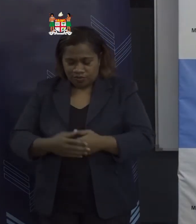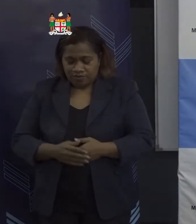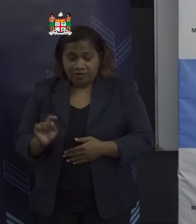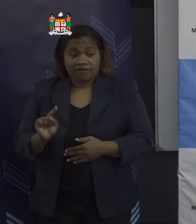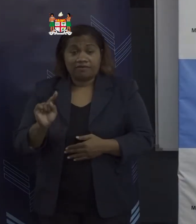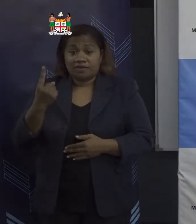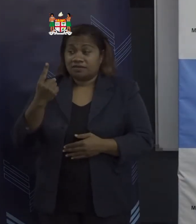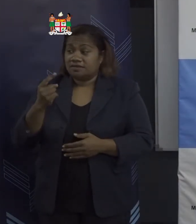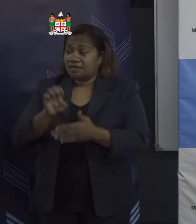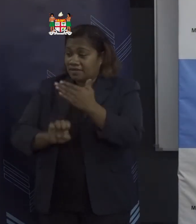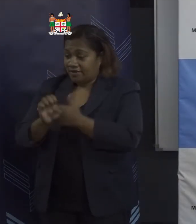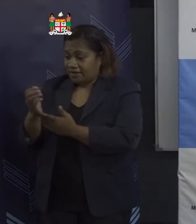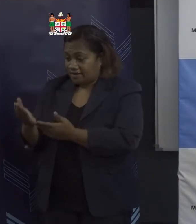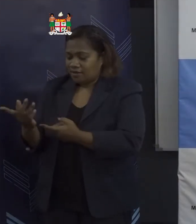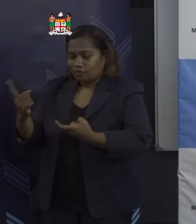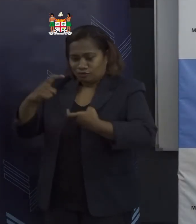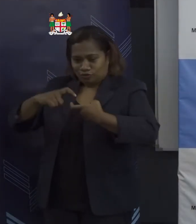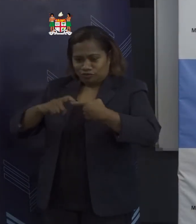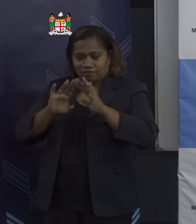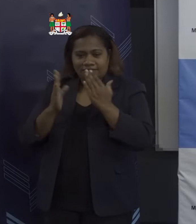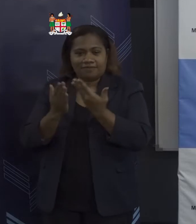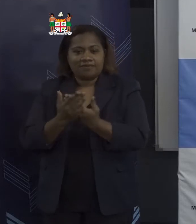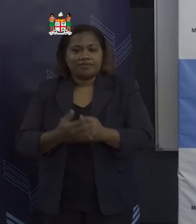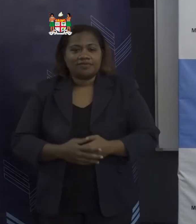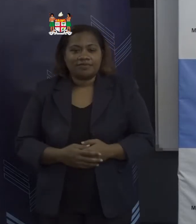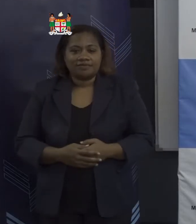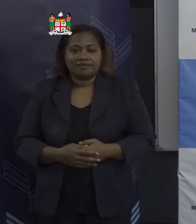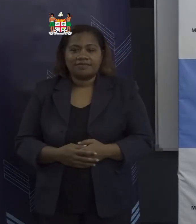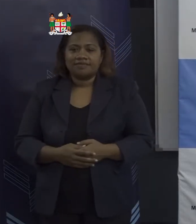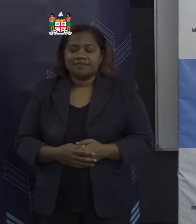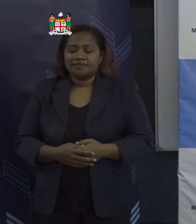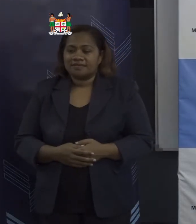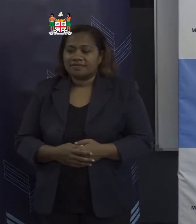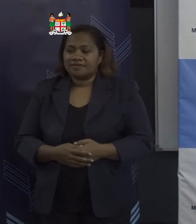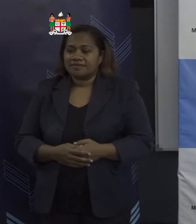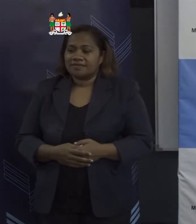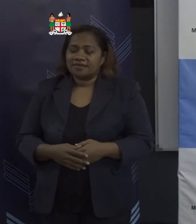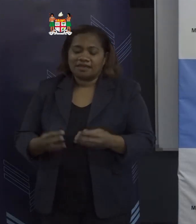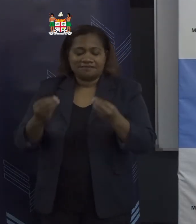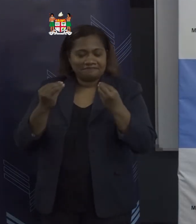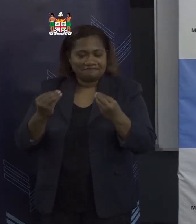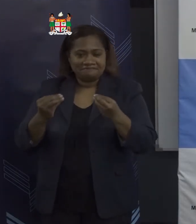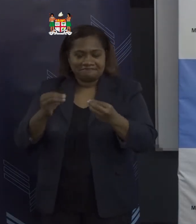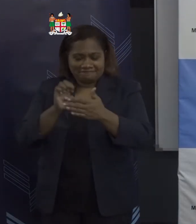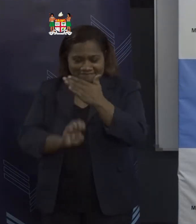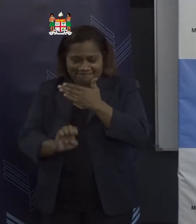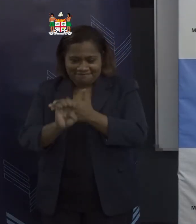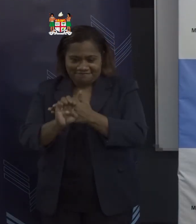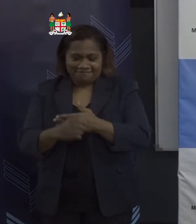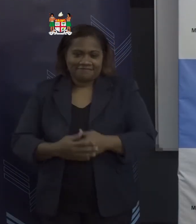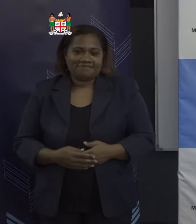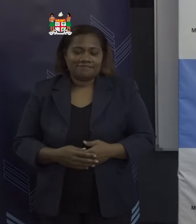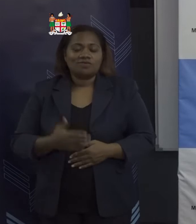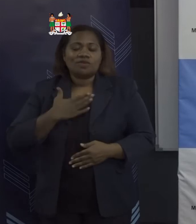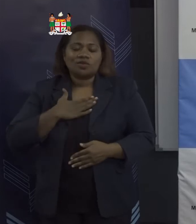official event that we are doing jointly, and certainly one worth noting. I would like to